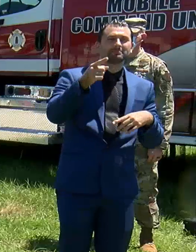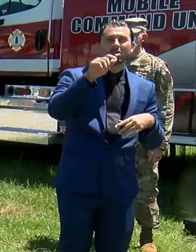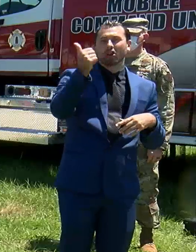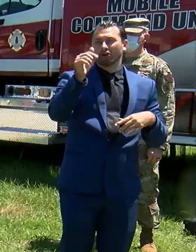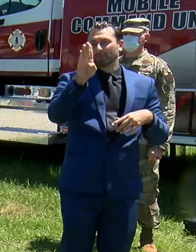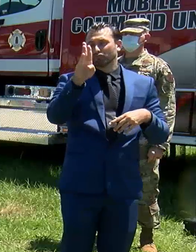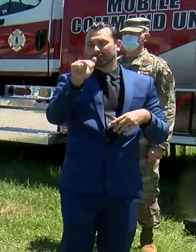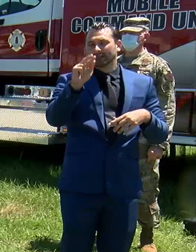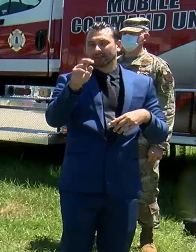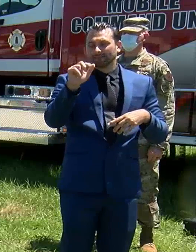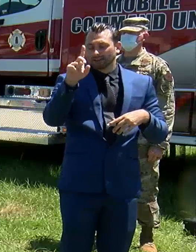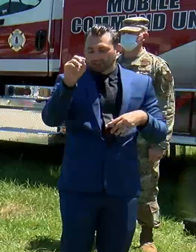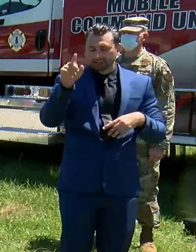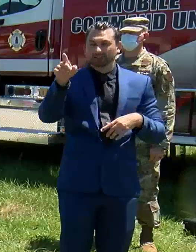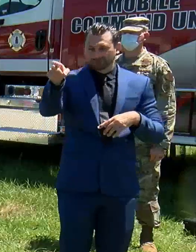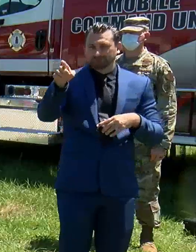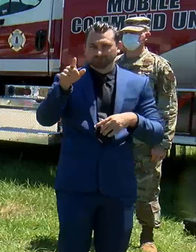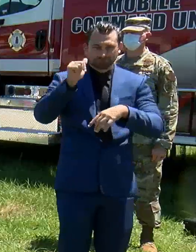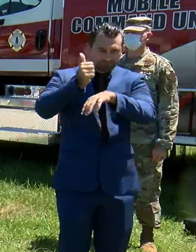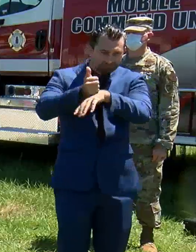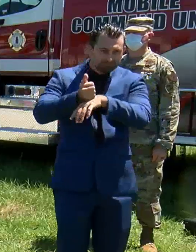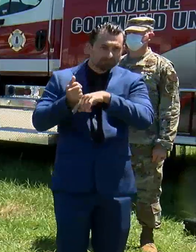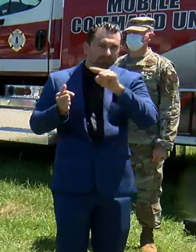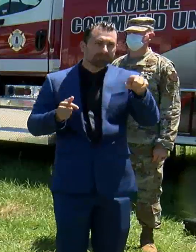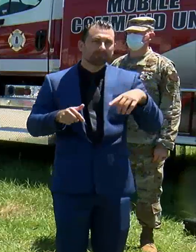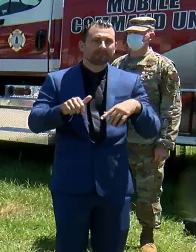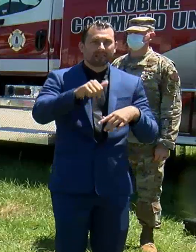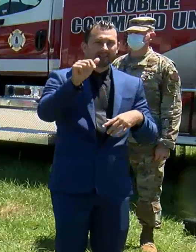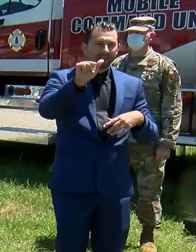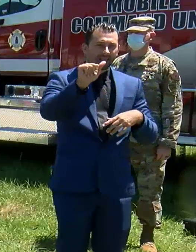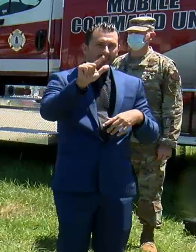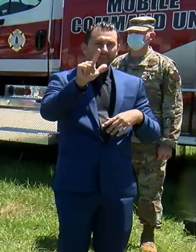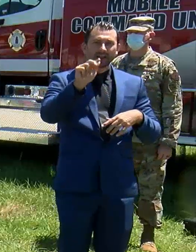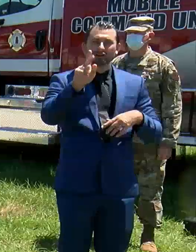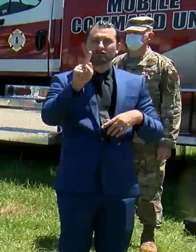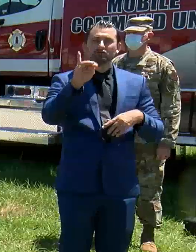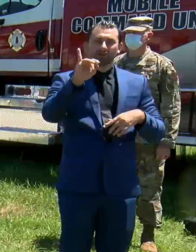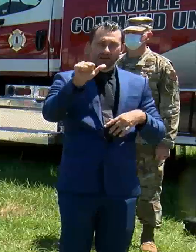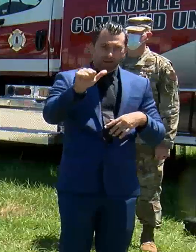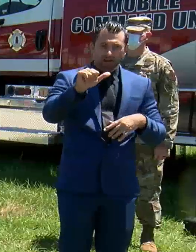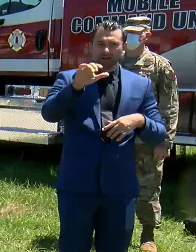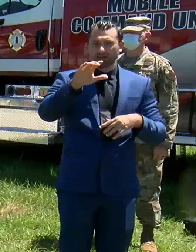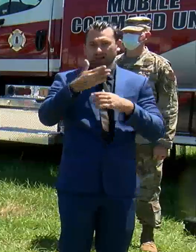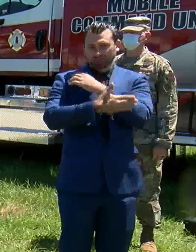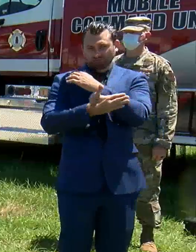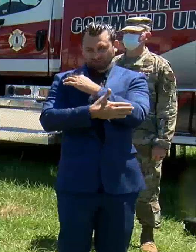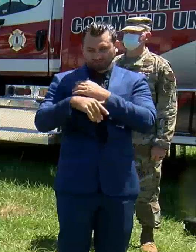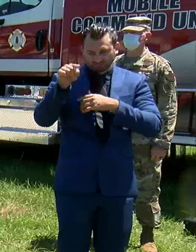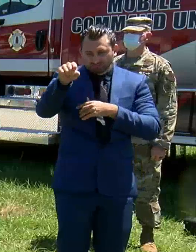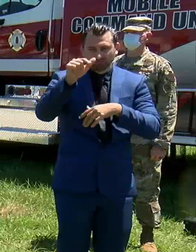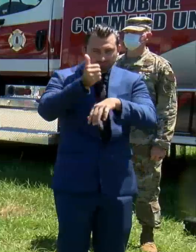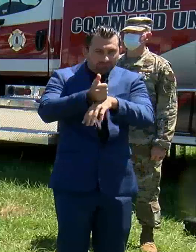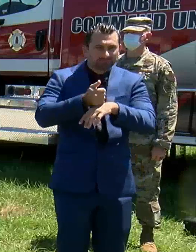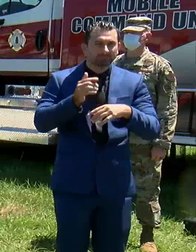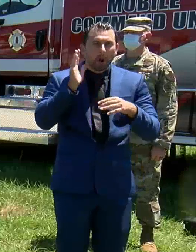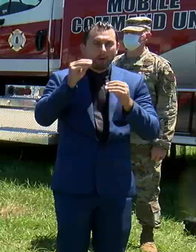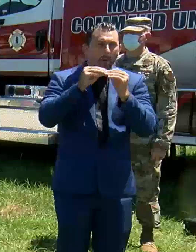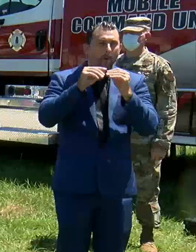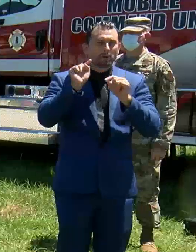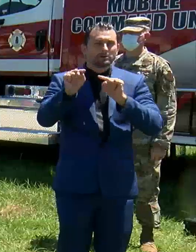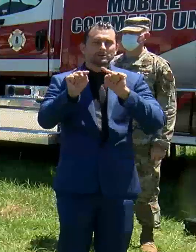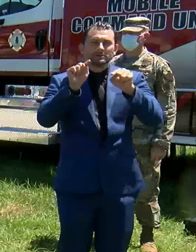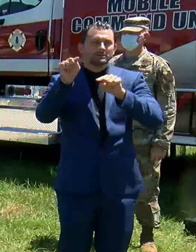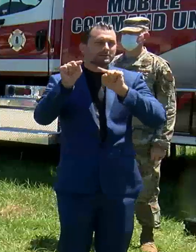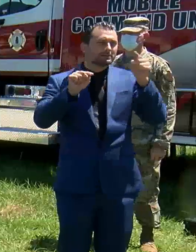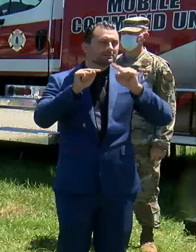County. And as we see that there is a need for this sort of model, we'll continue to open these sites. HHS is supposed to be